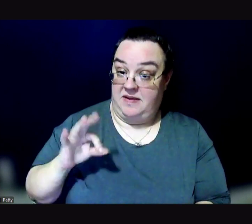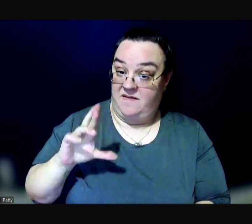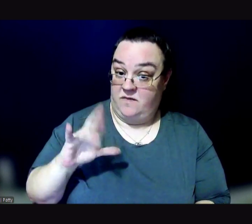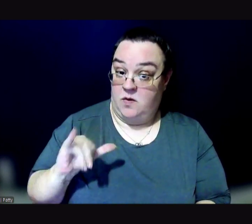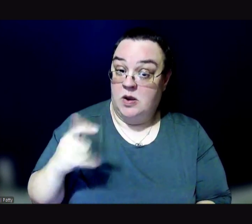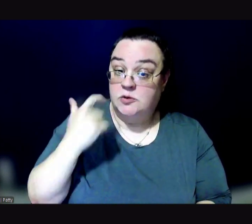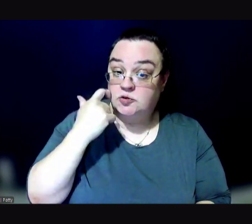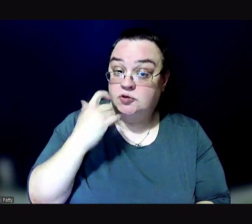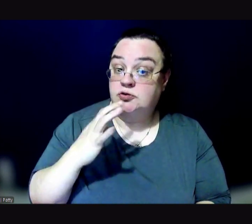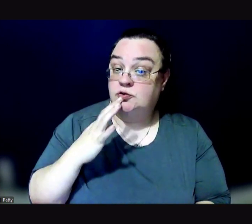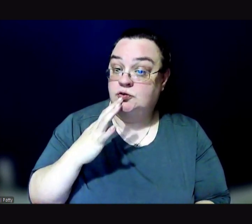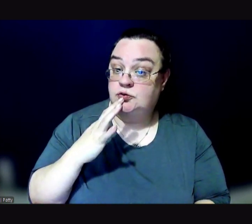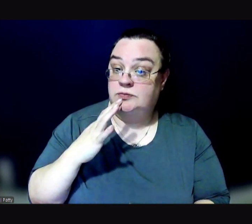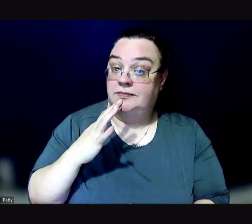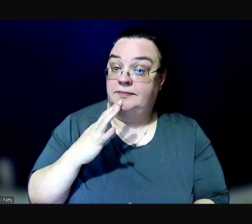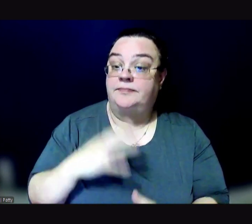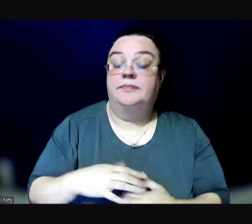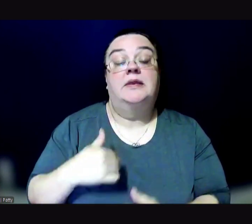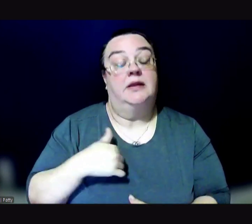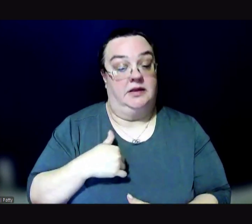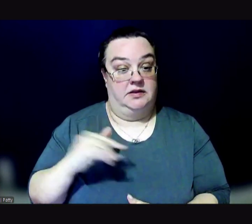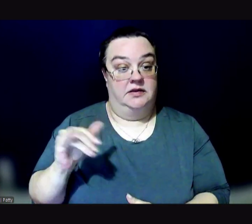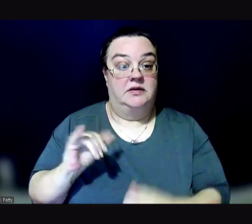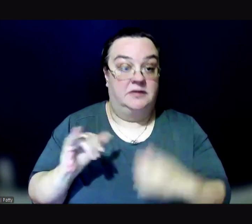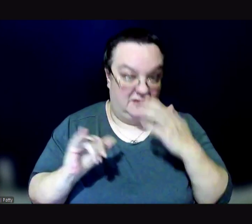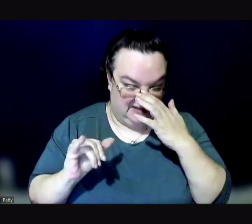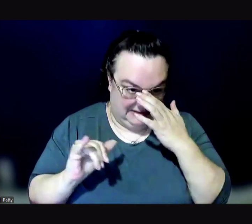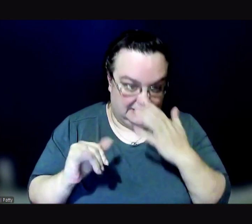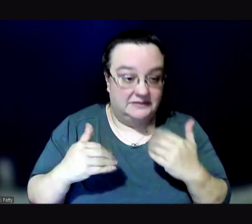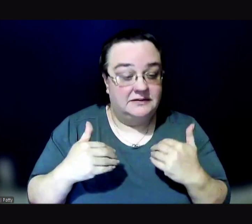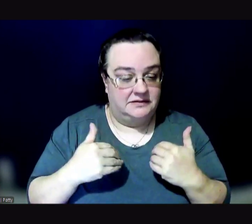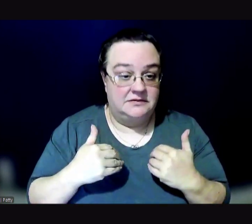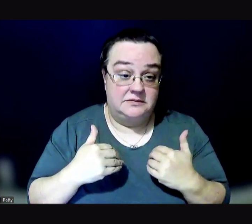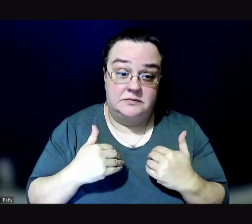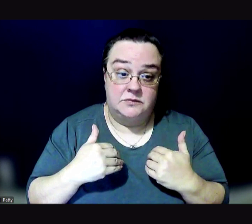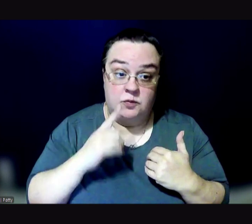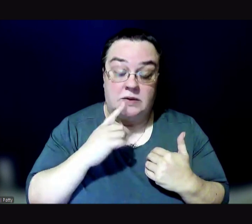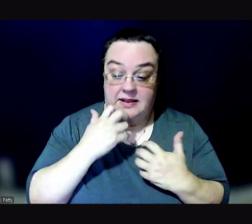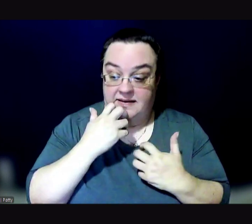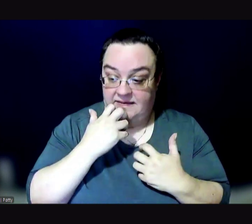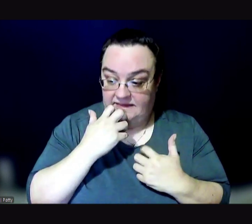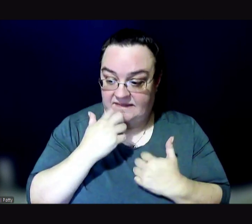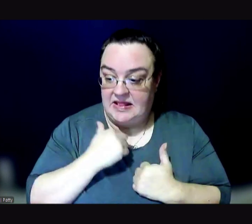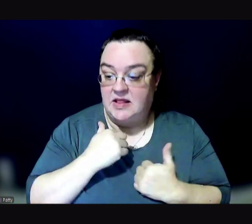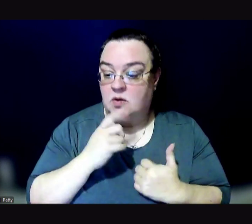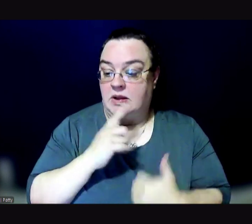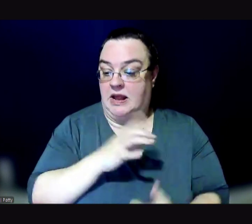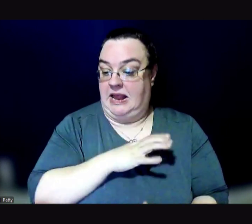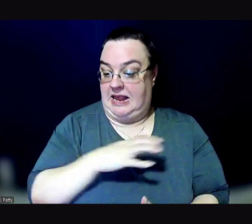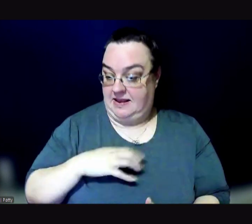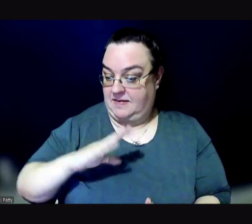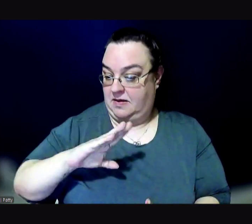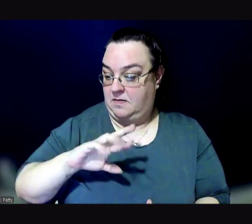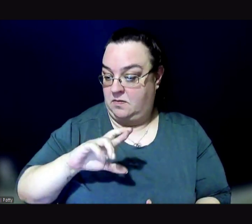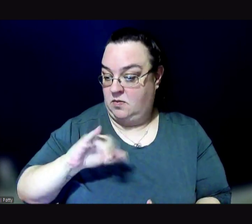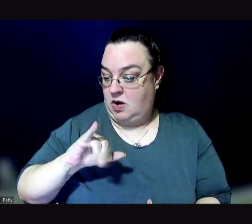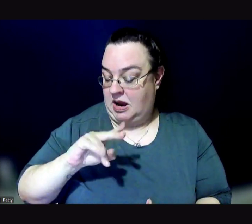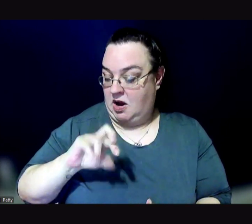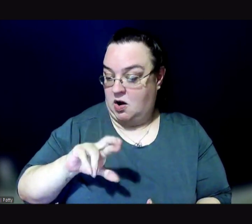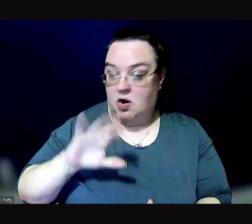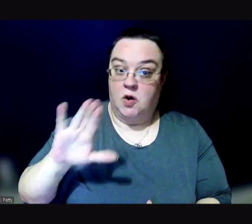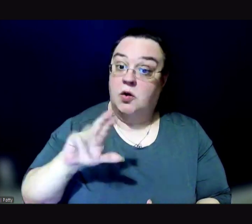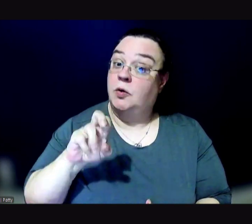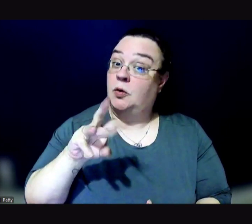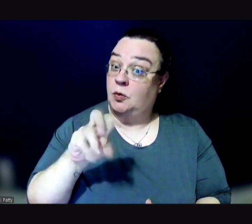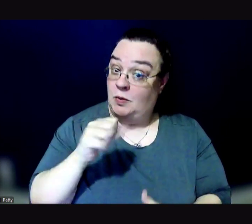just spoke to. I also have valued, actually, Councilmember Briner's newsletter,